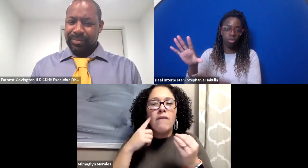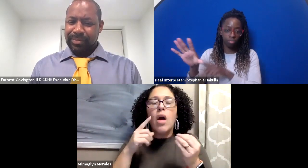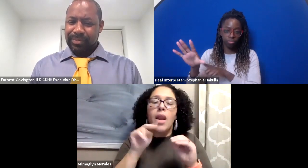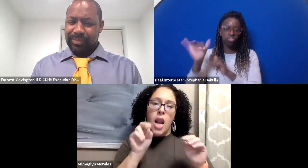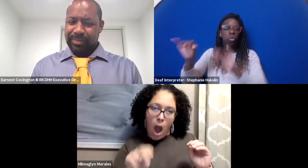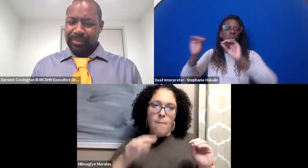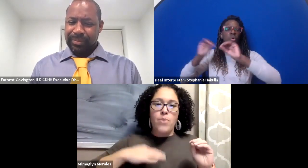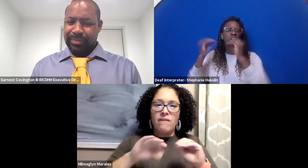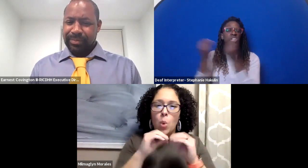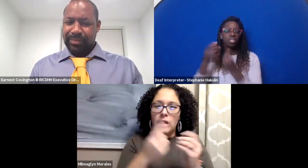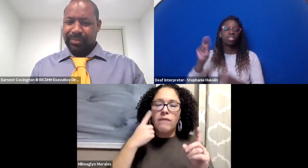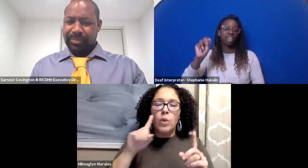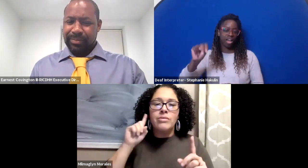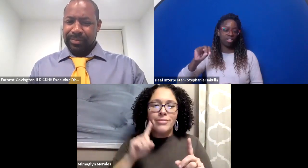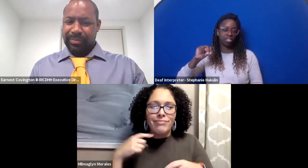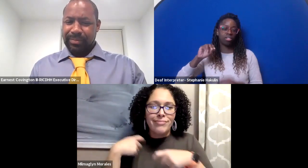the